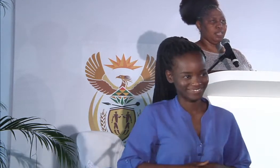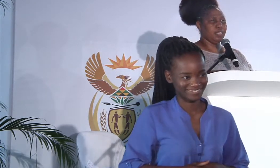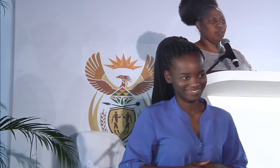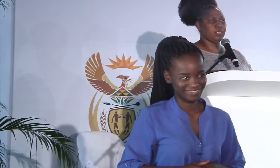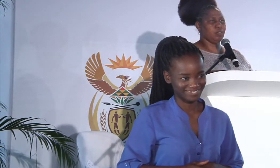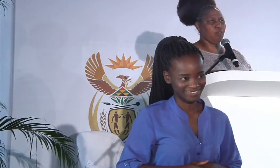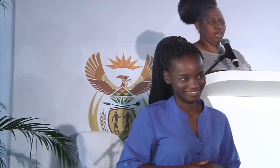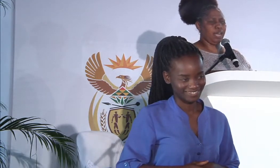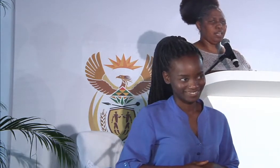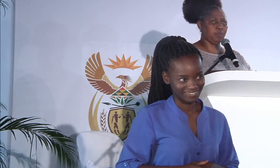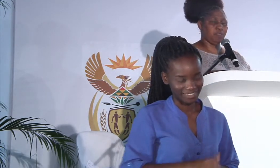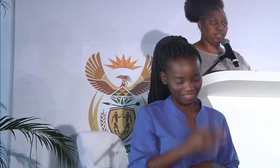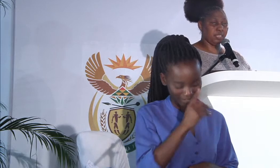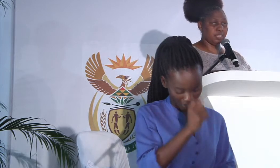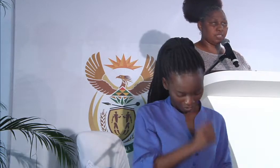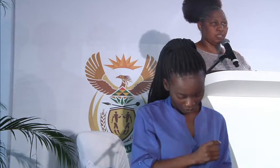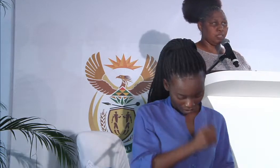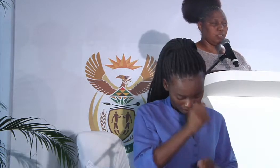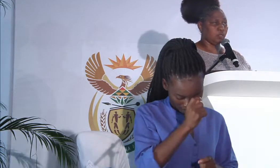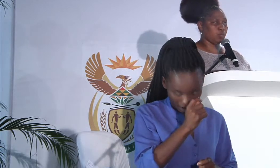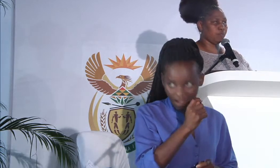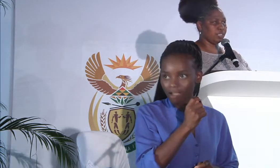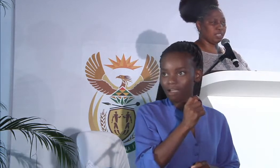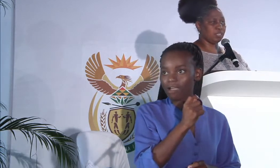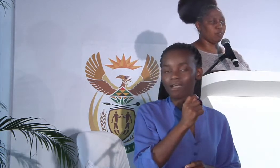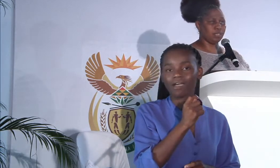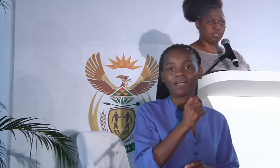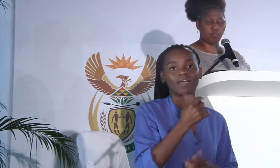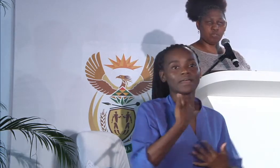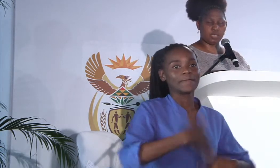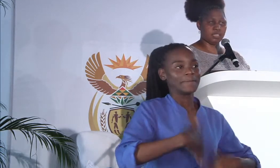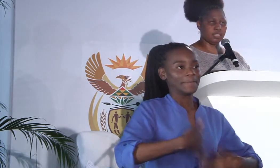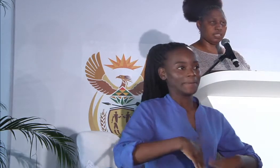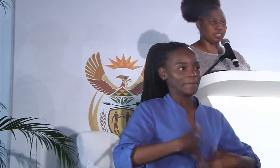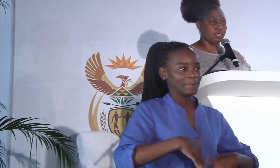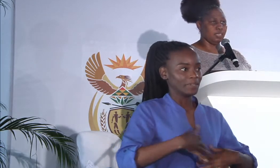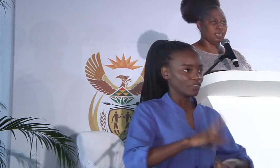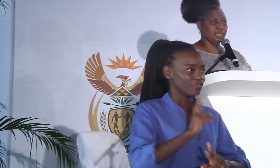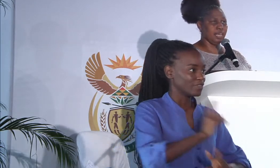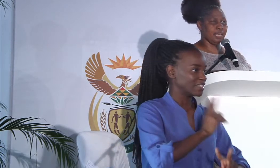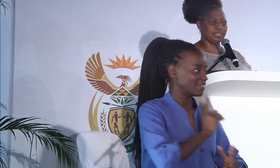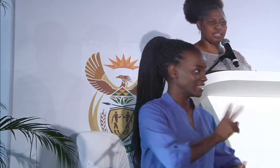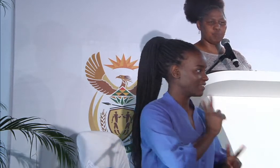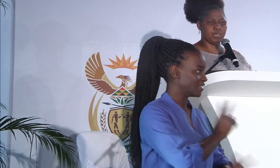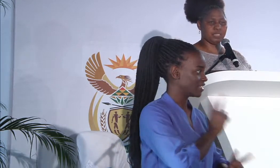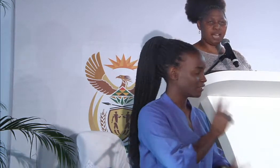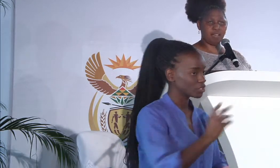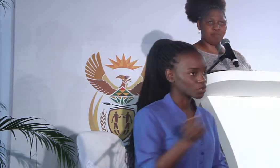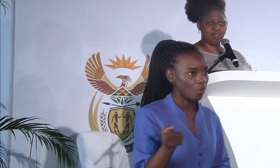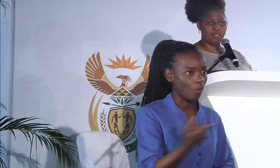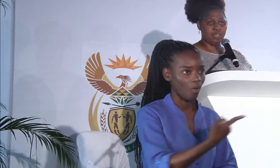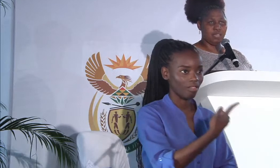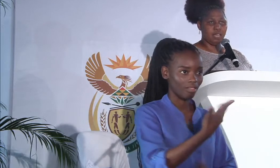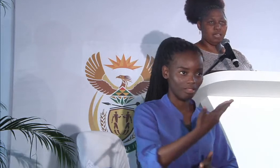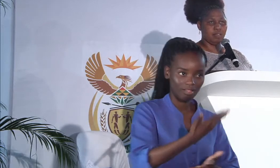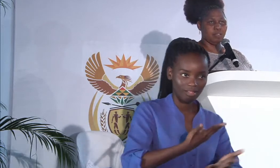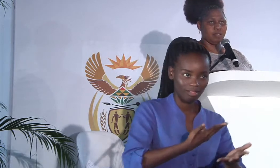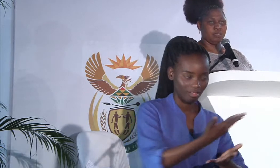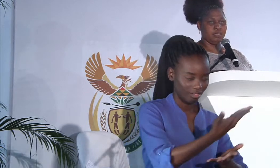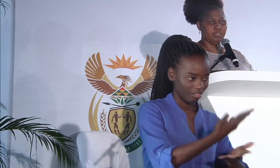And that was an honor and a privilege to visit all these shelters, interact and spend time.